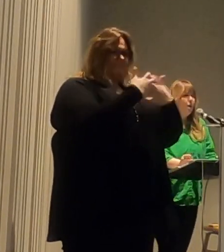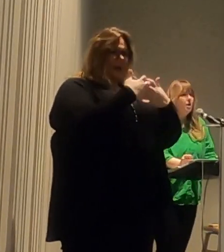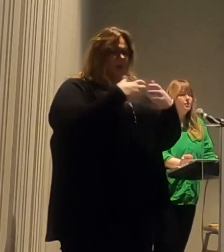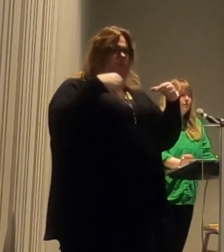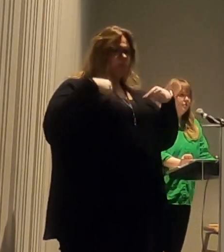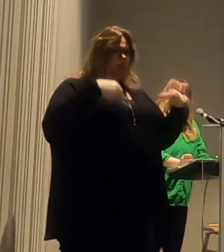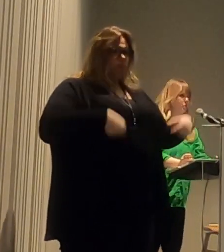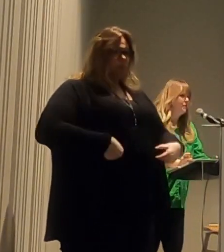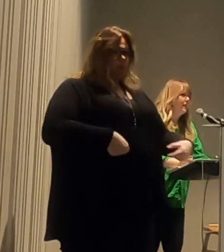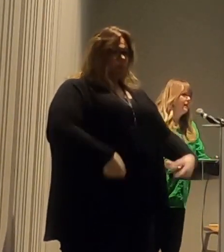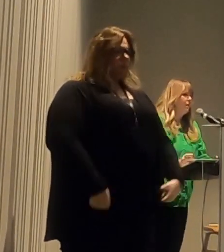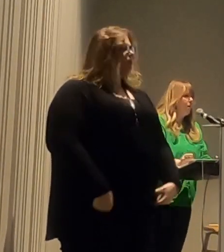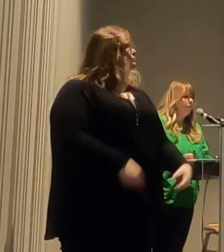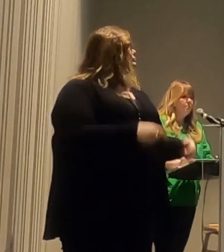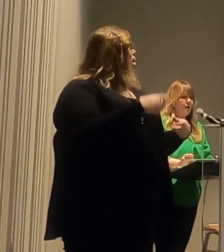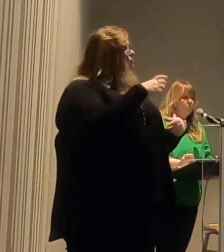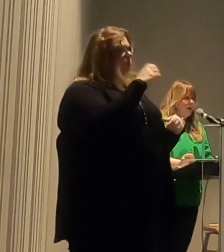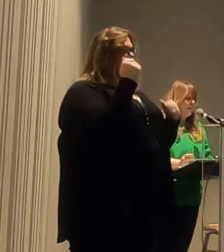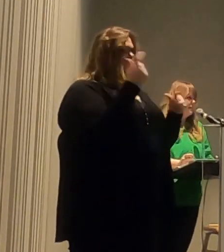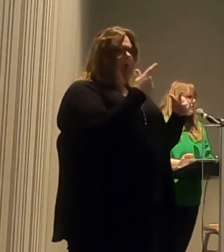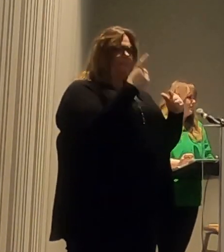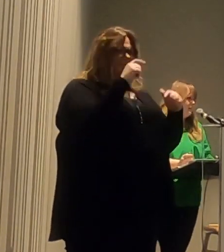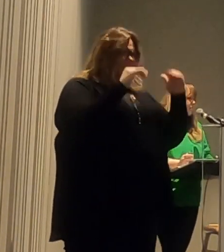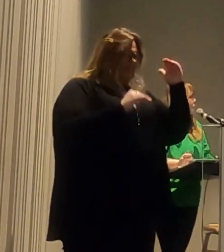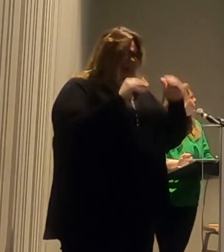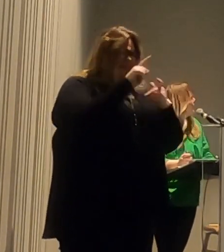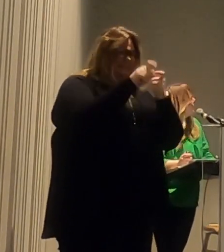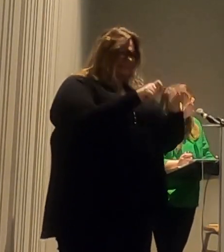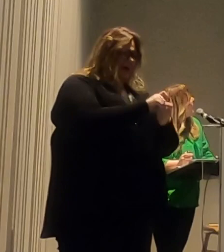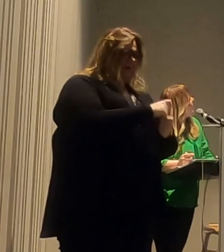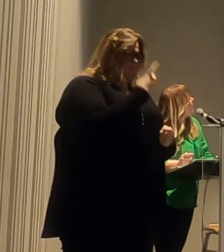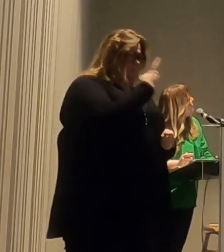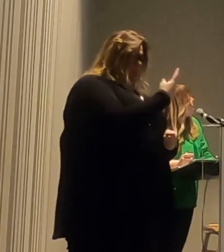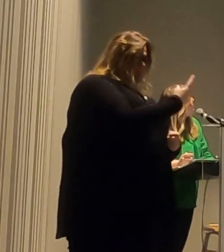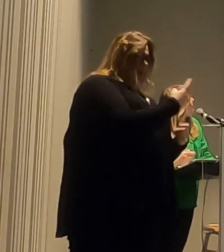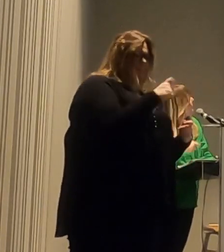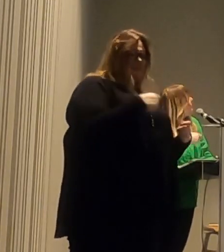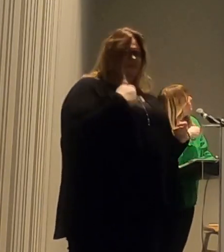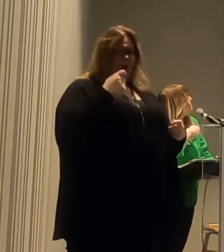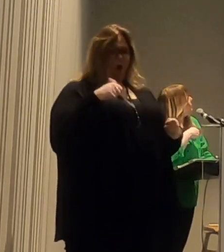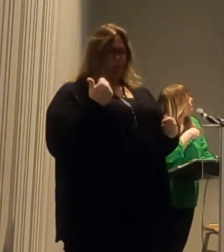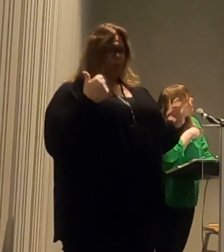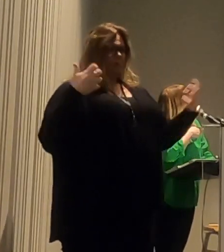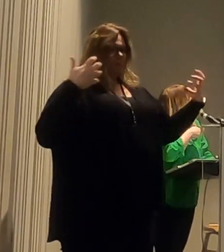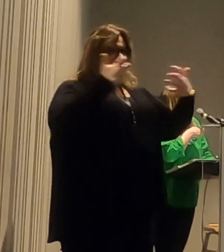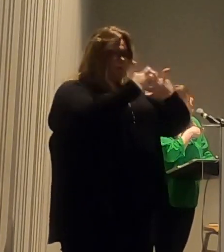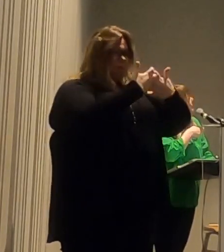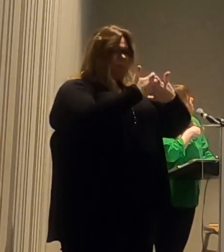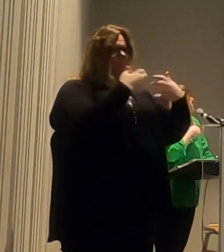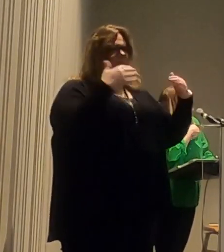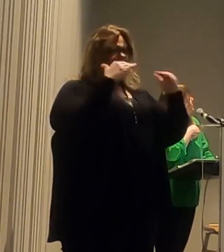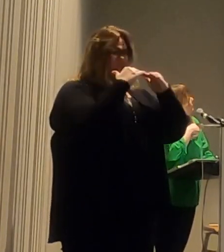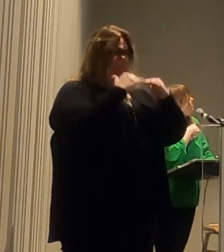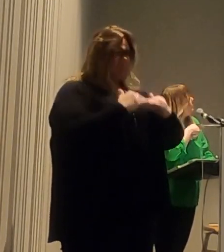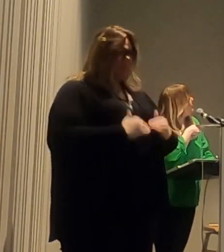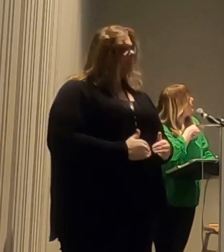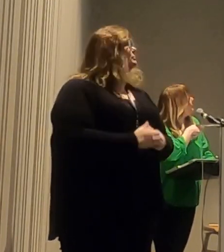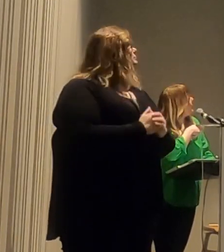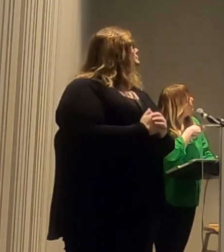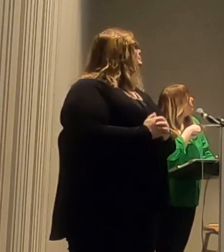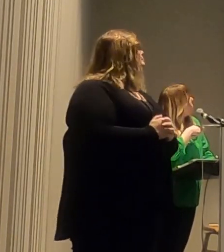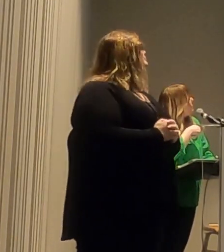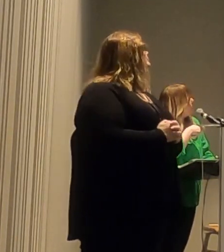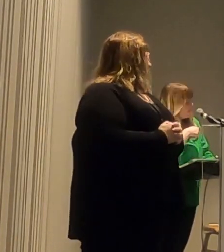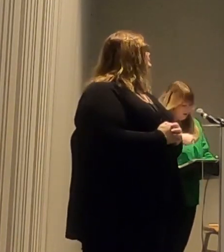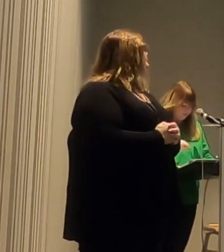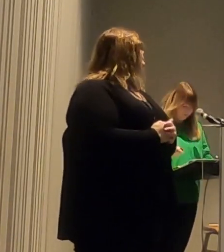side. So these robes, again, are all about balance and symmetry. So if we have this one, it's going to be right there,